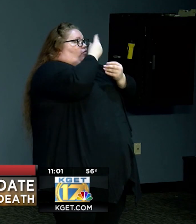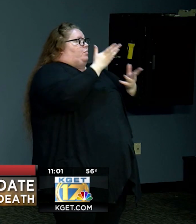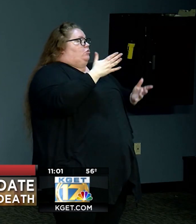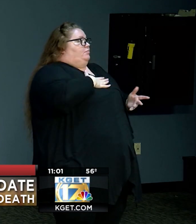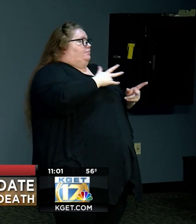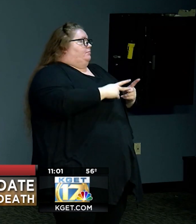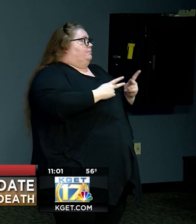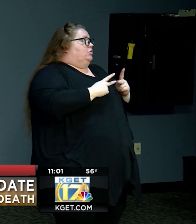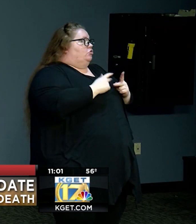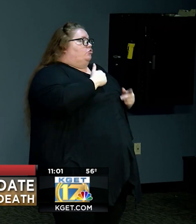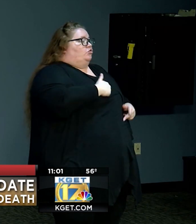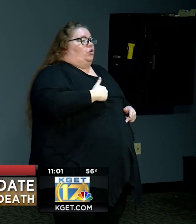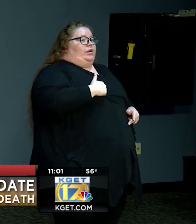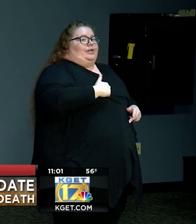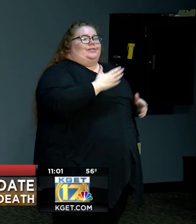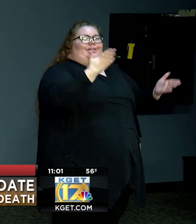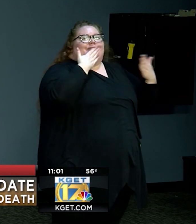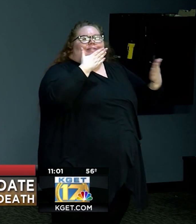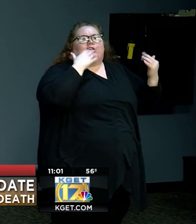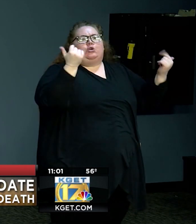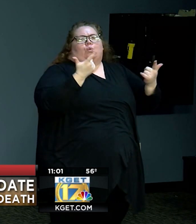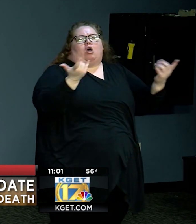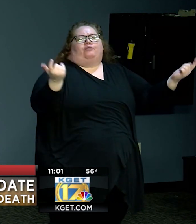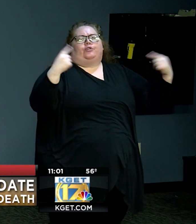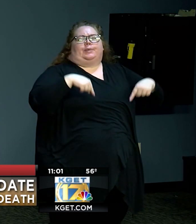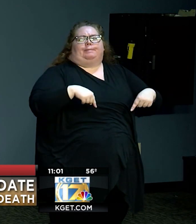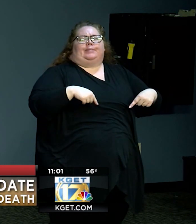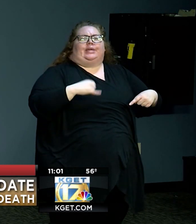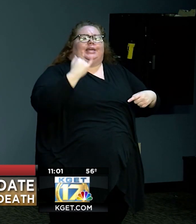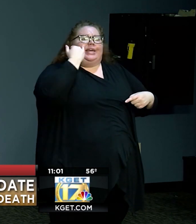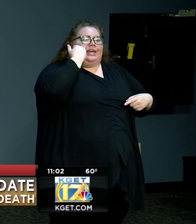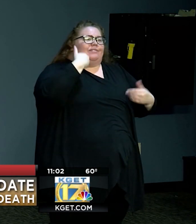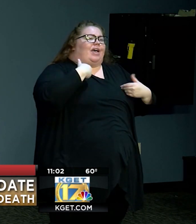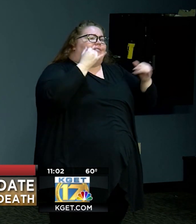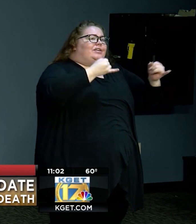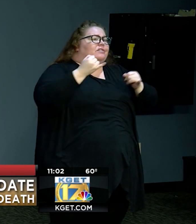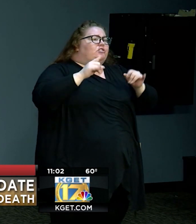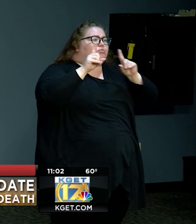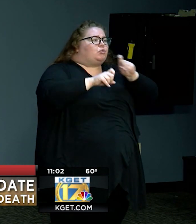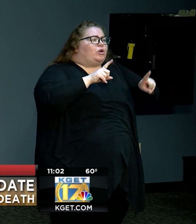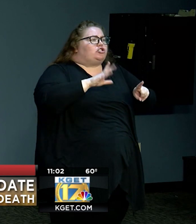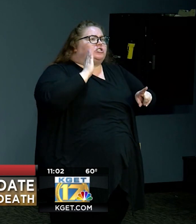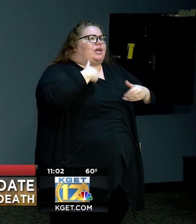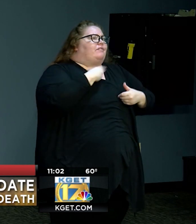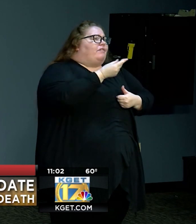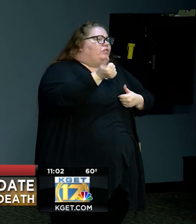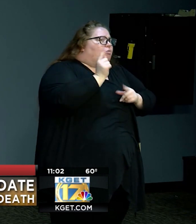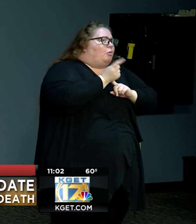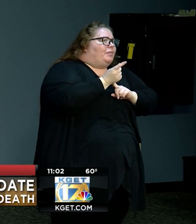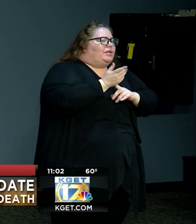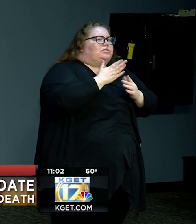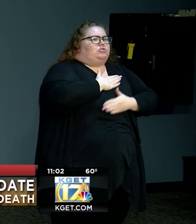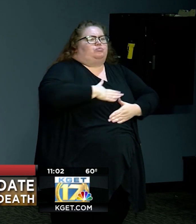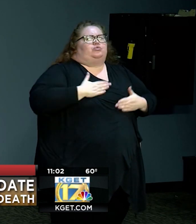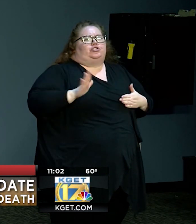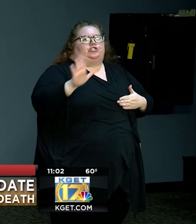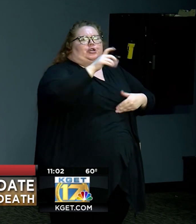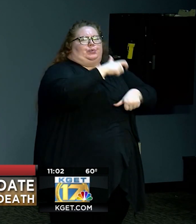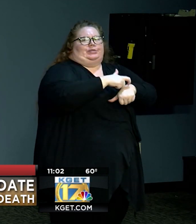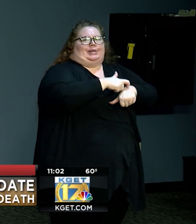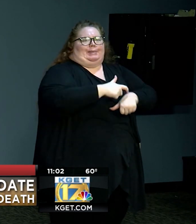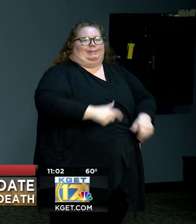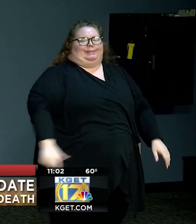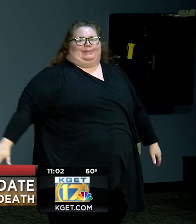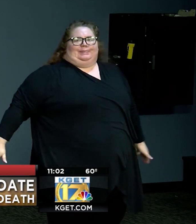position. Okay, thank you all for coming. If there's individual questions, we'll be here for just a few more minutes. I appreciate your time. We